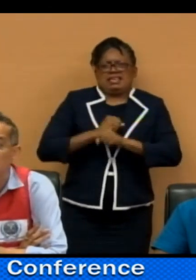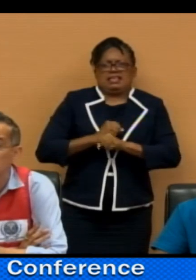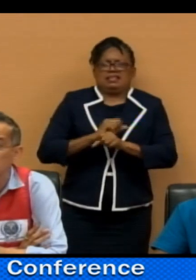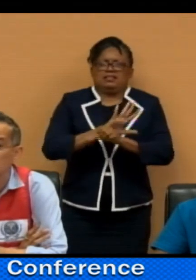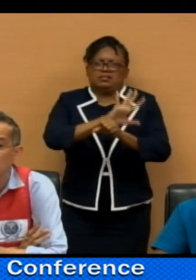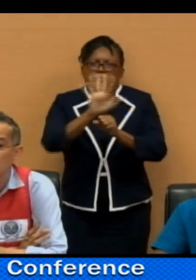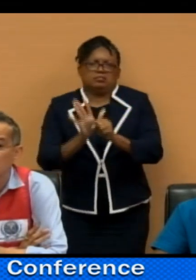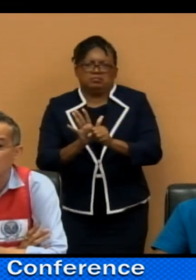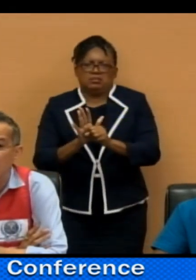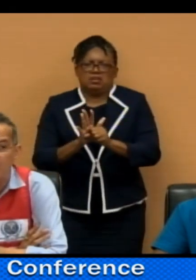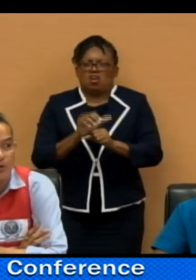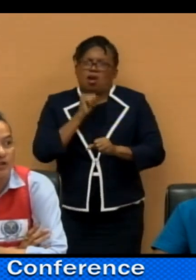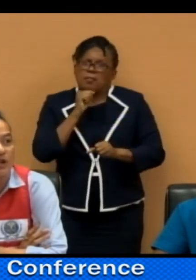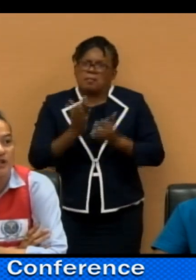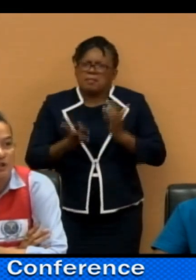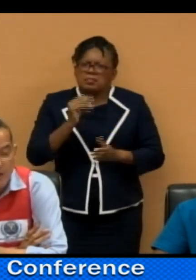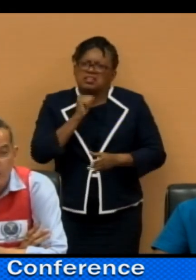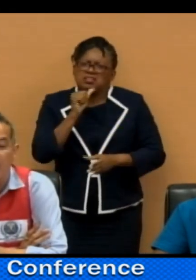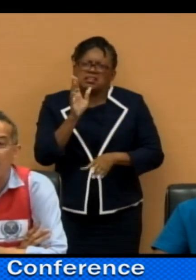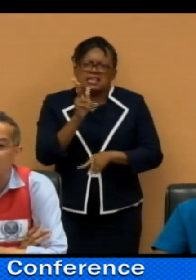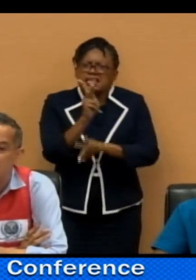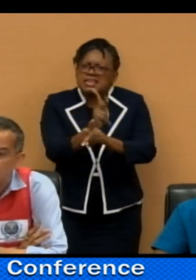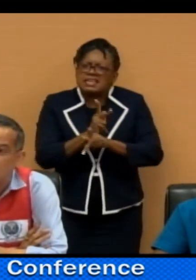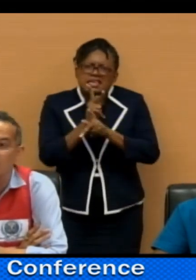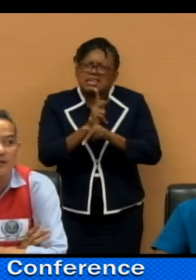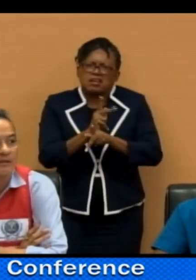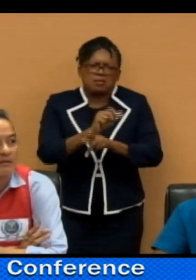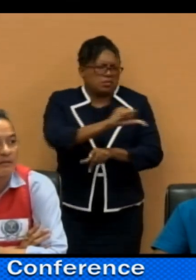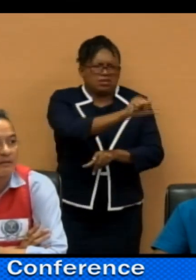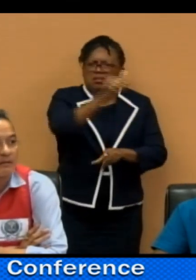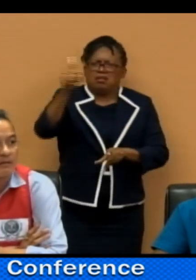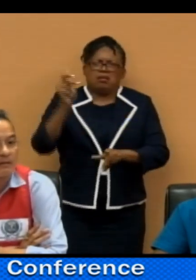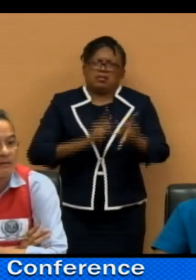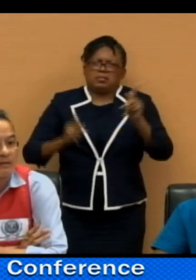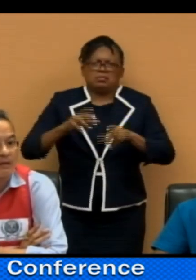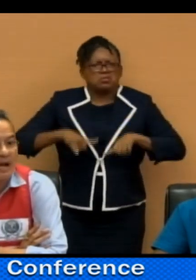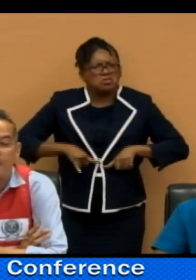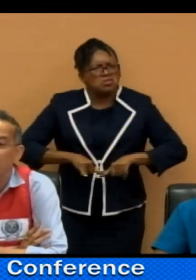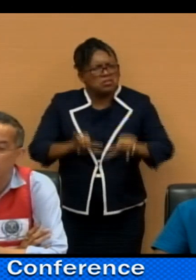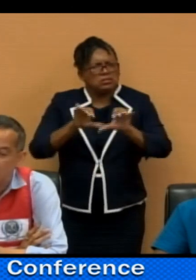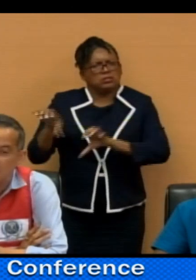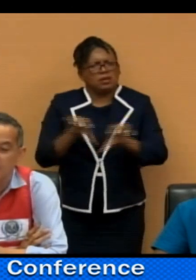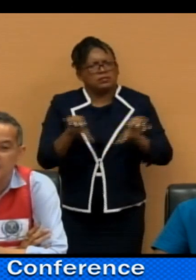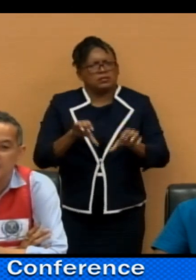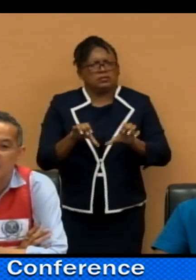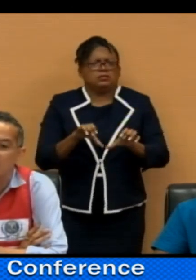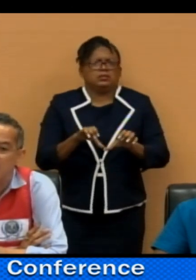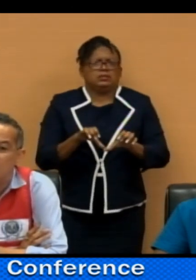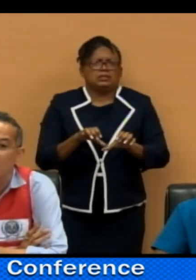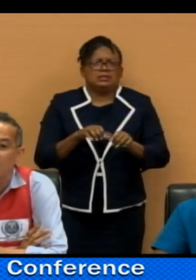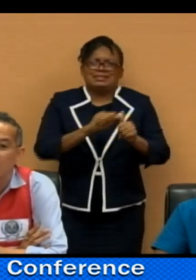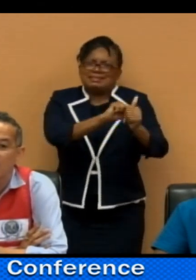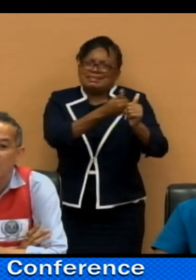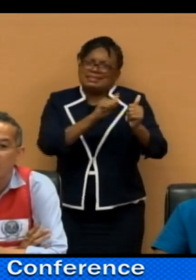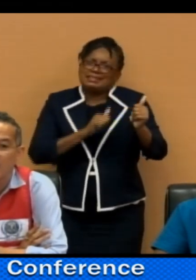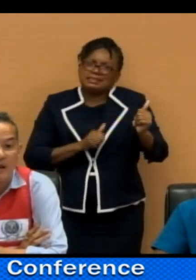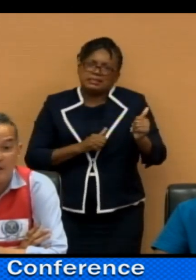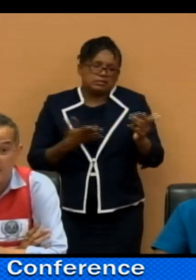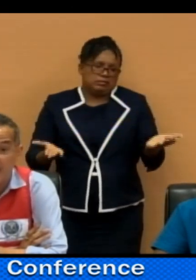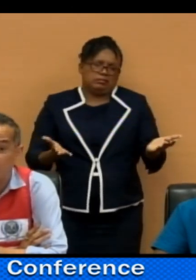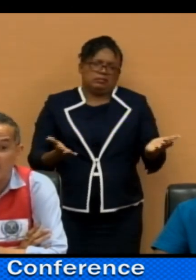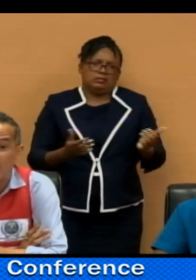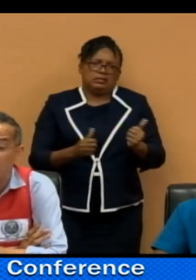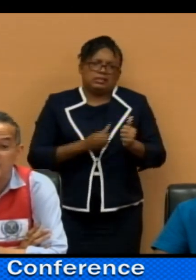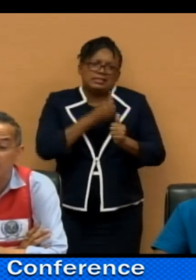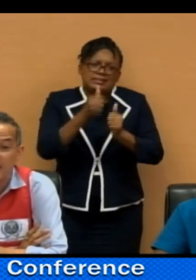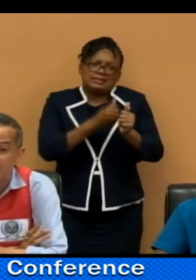us and choose to continue their activities and put the rest of us in danger.